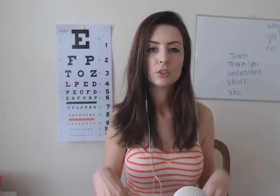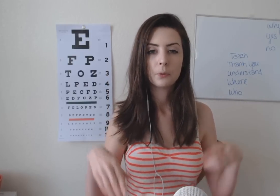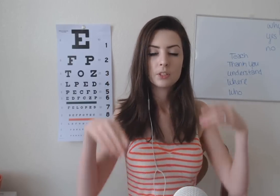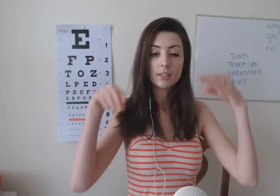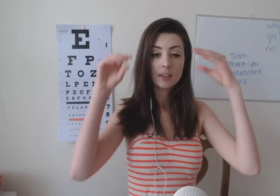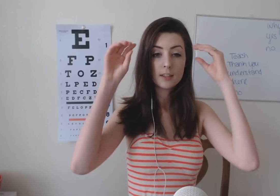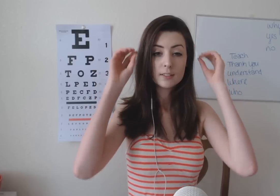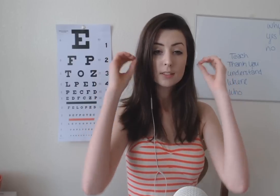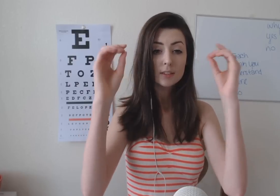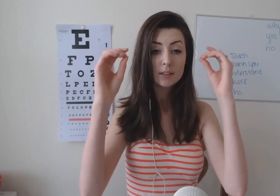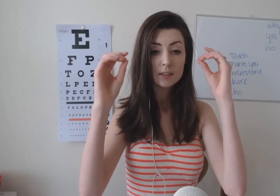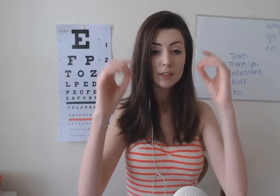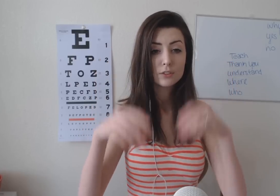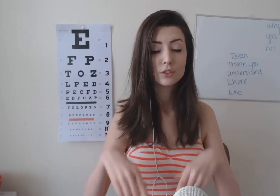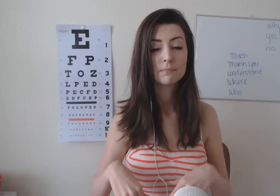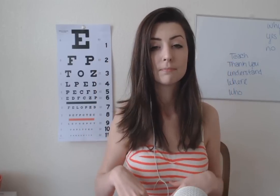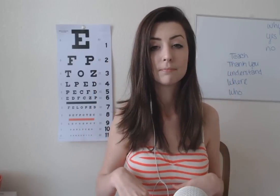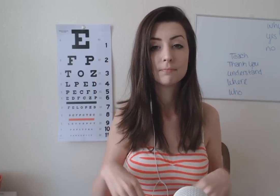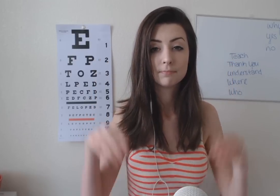is like this. Teach.